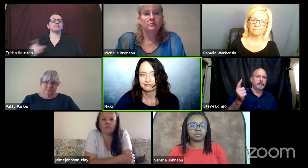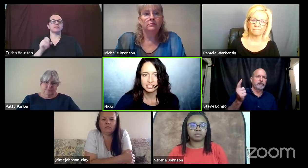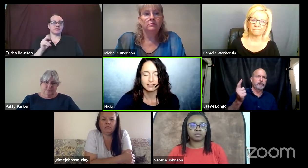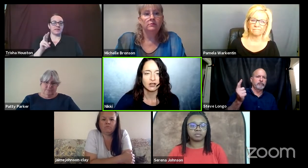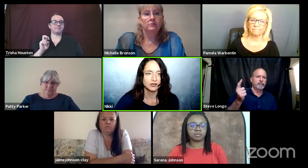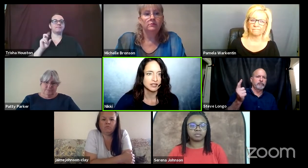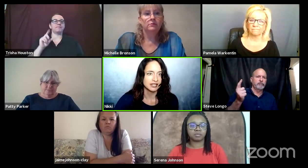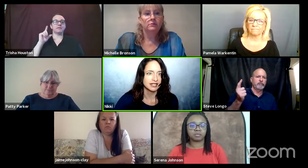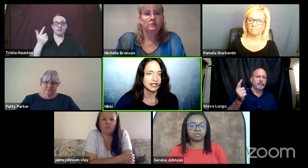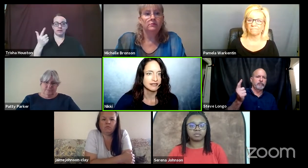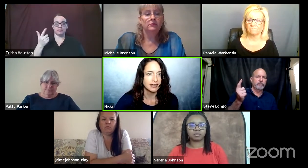Steve Longo says I second that.